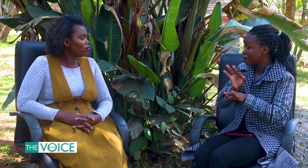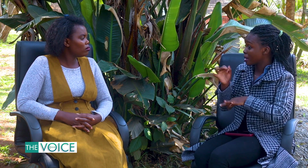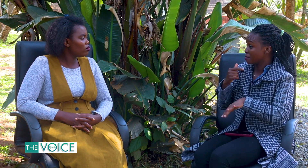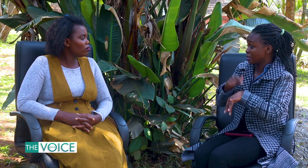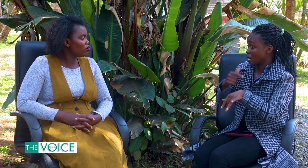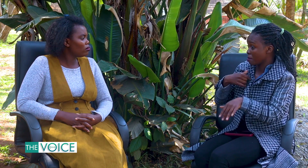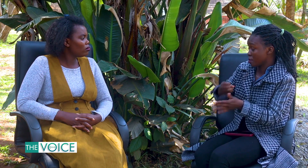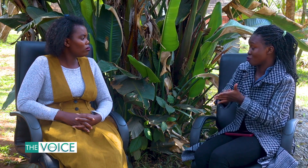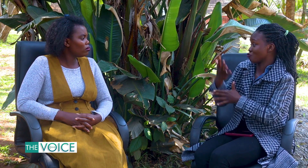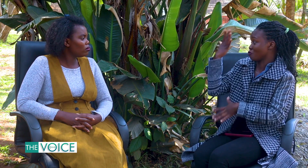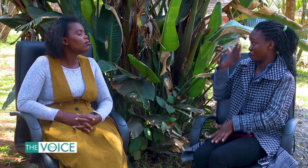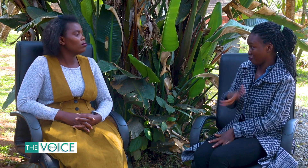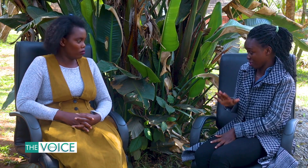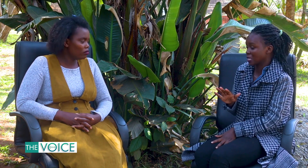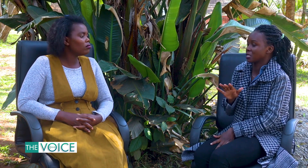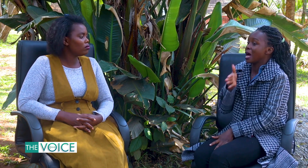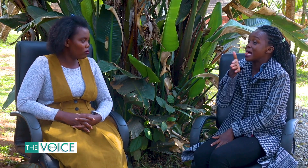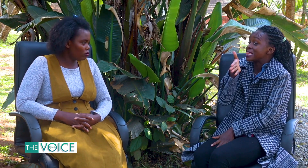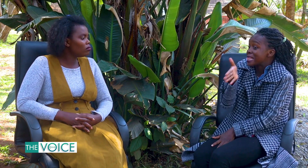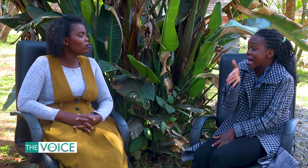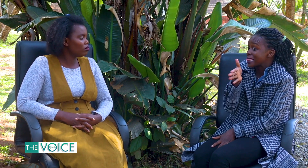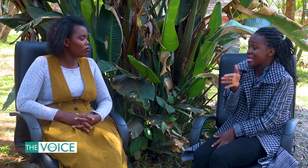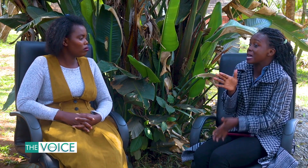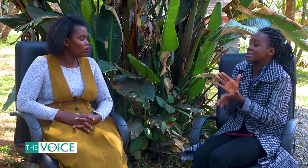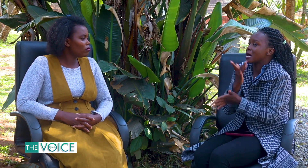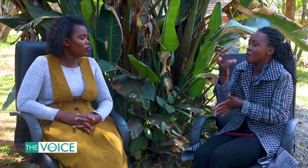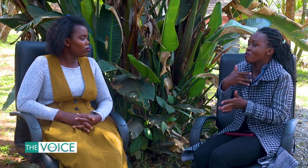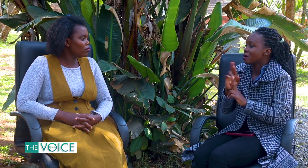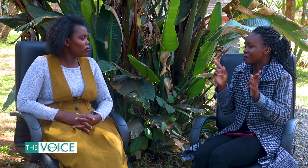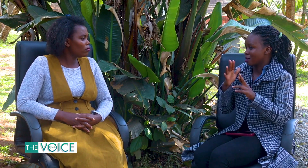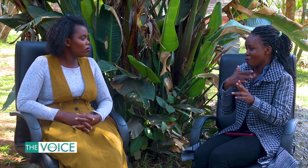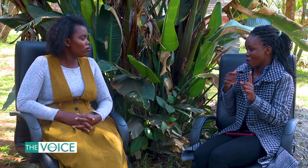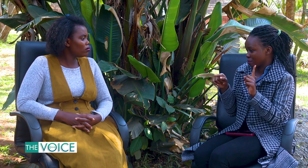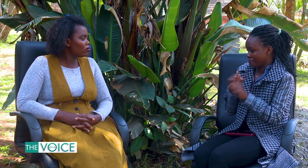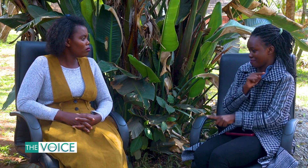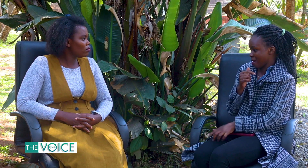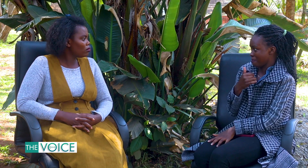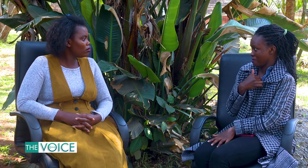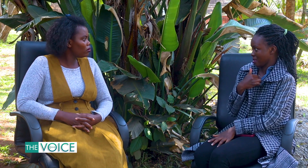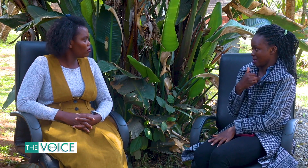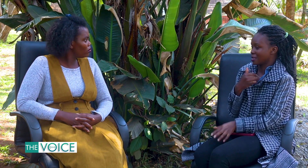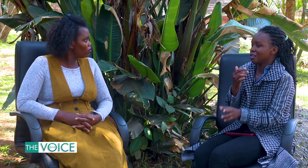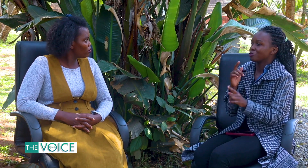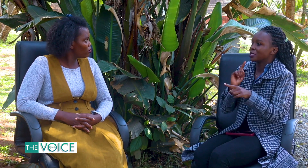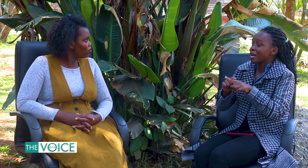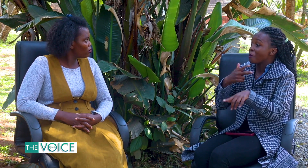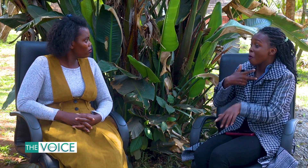feel a certain type of way is when my parents explained to me after I had grown, that at the time when they were giving